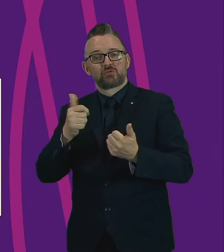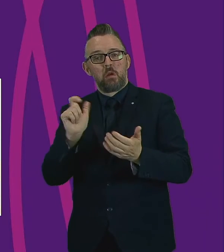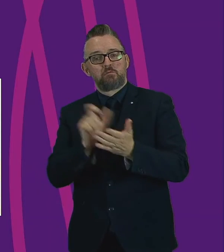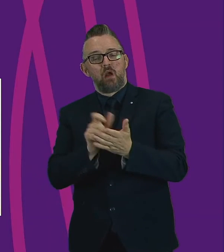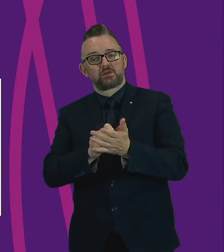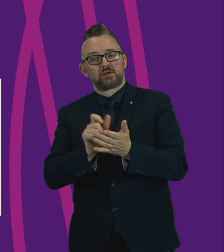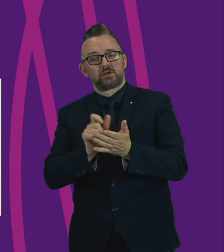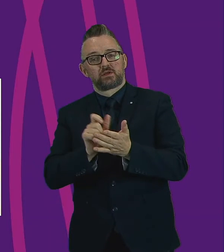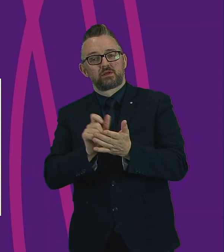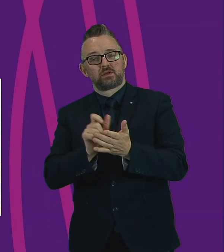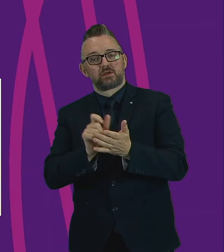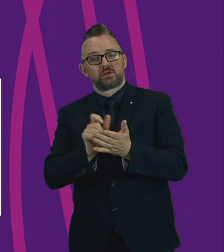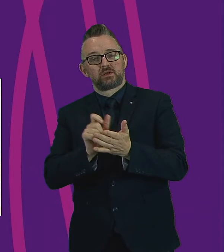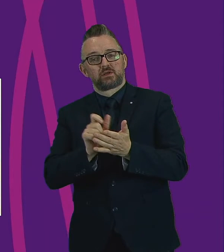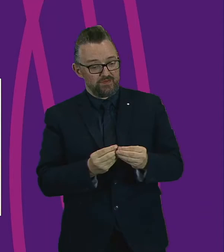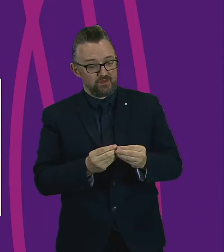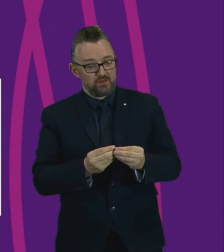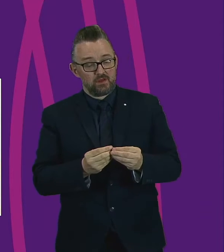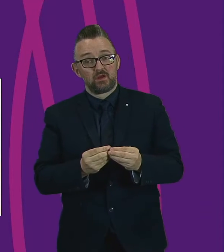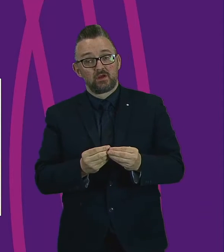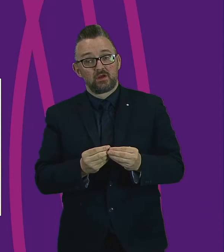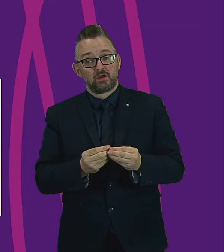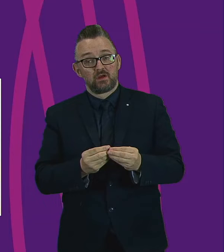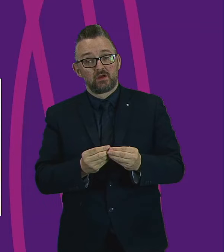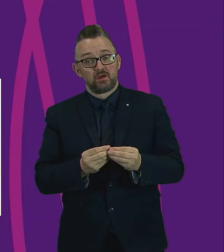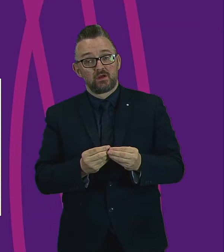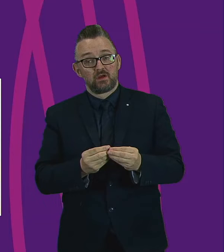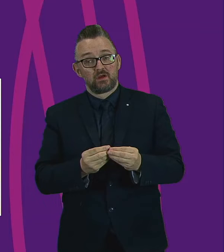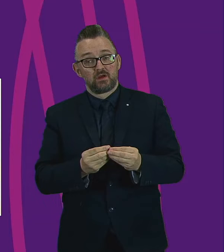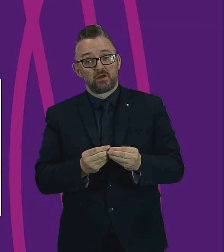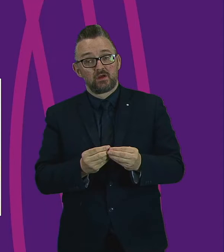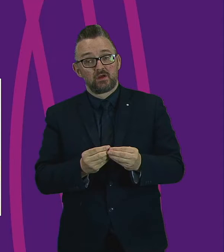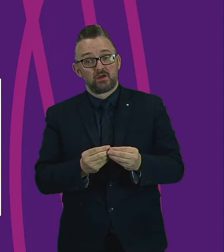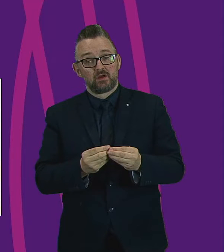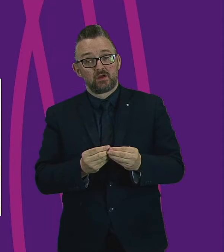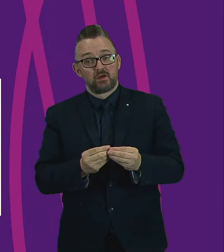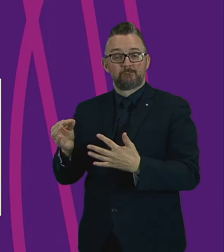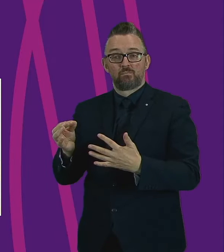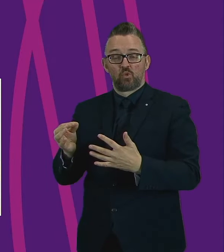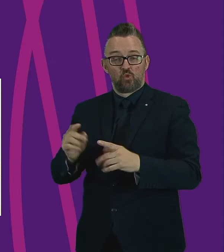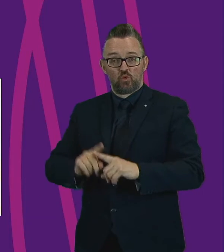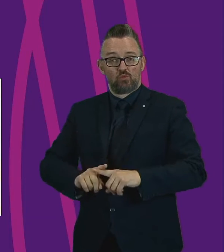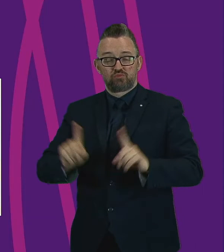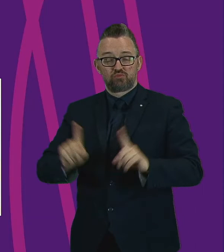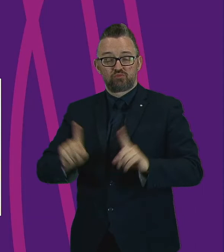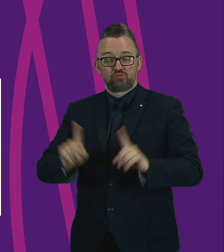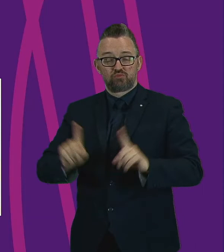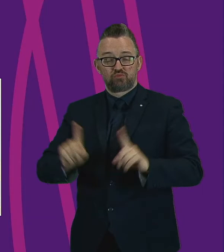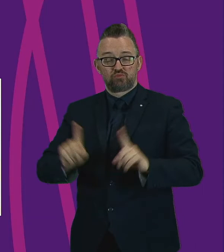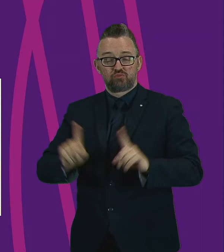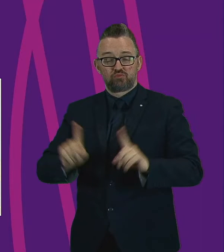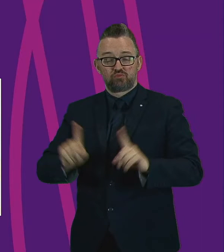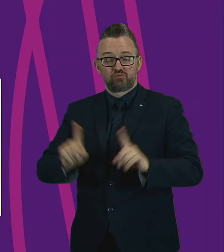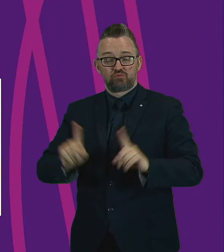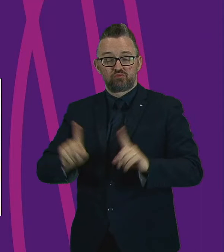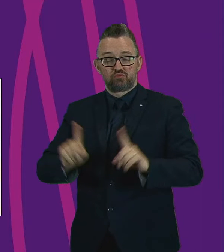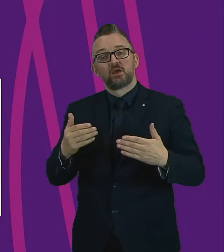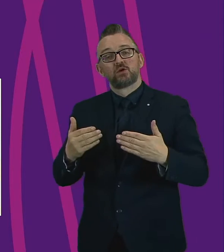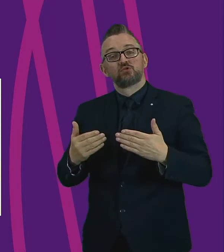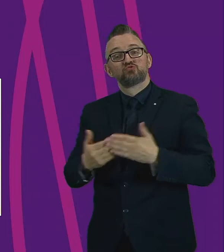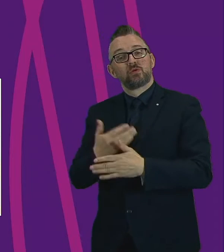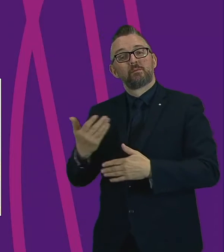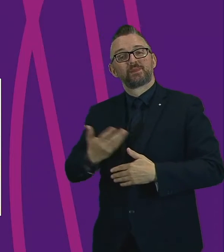even with all that, the outcome, certainly not the scale of the outcome, was very far from predictable. The new businesses